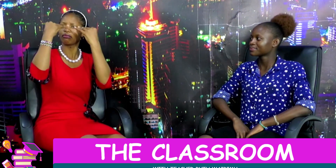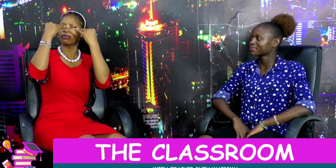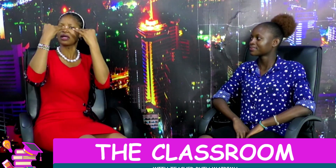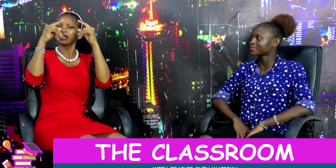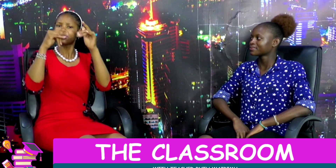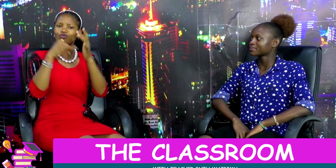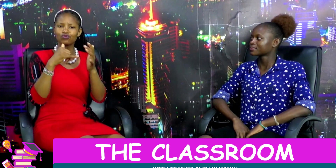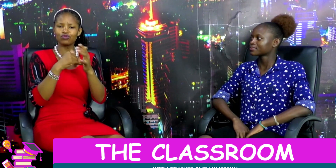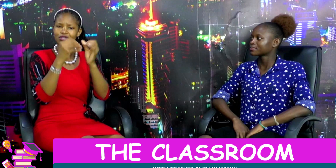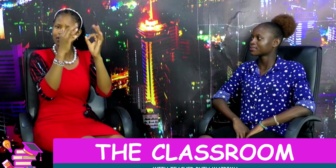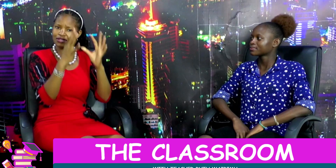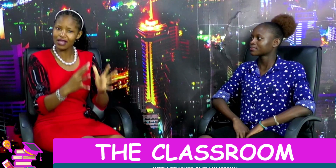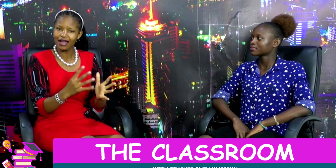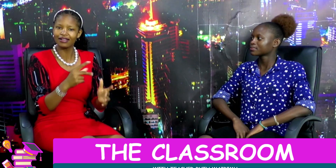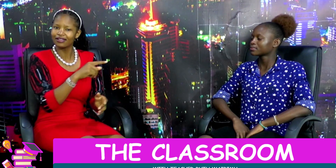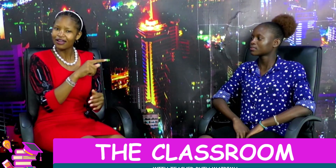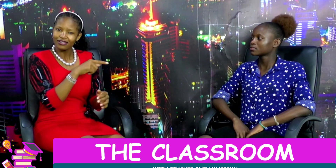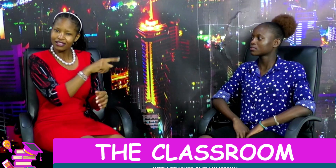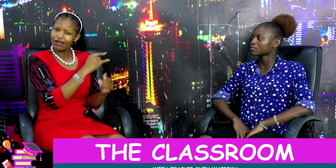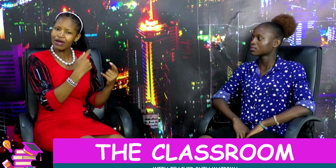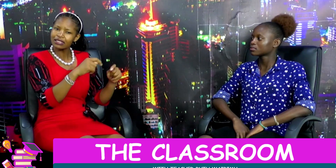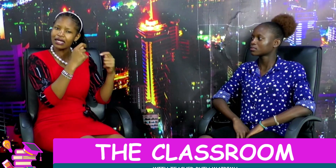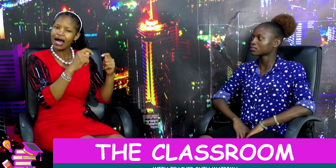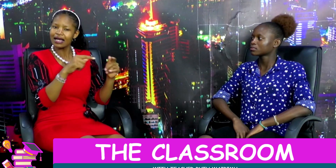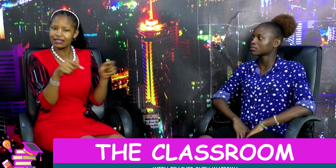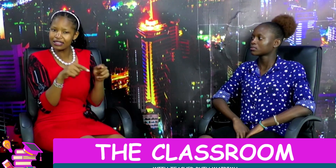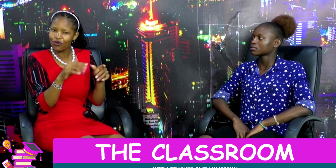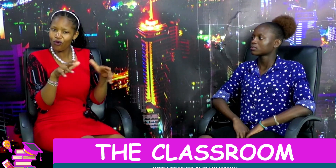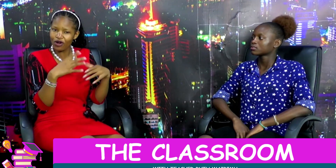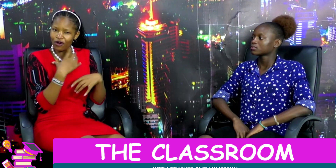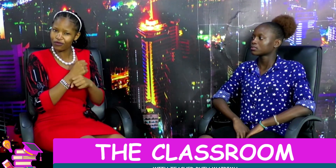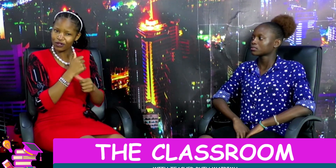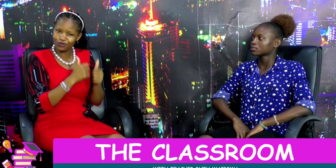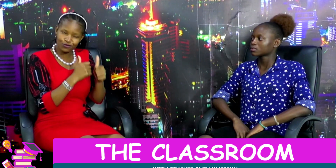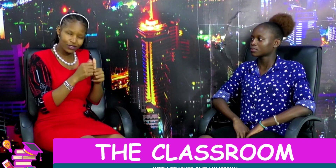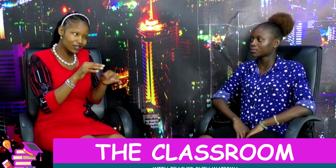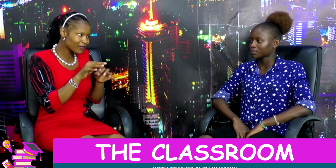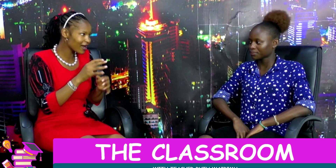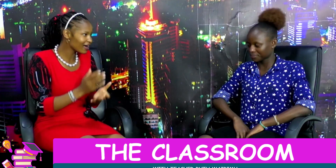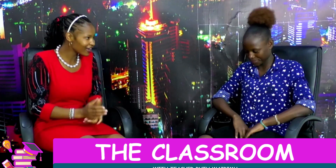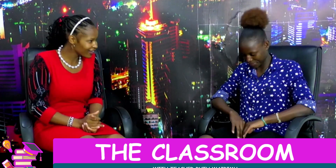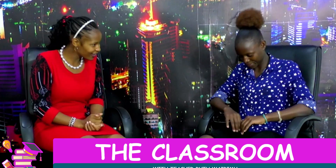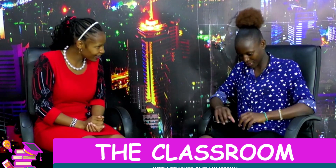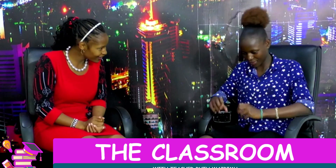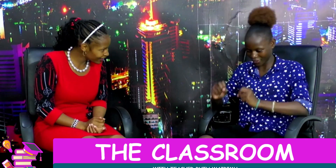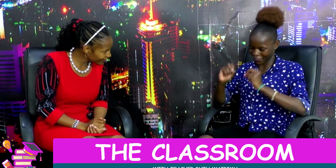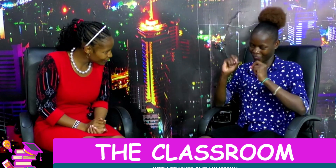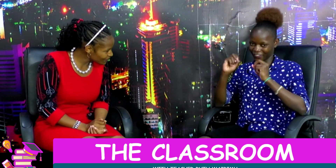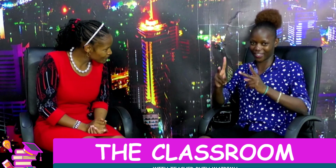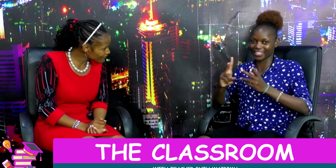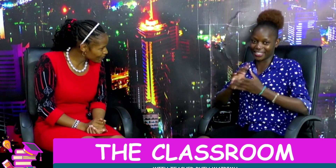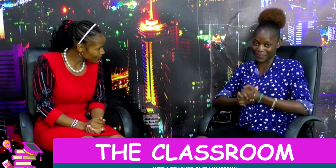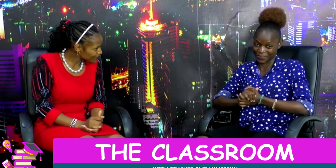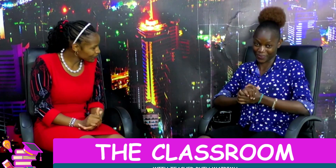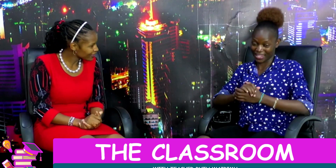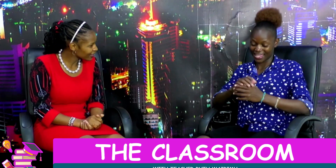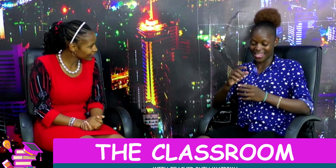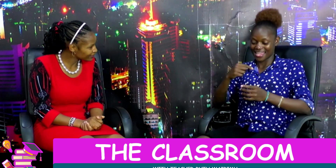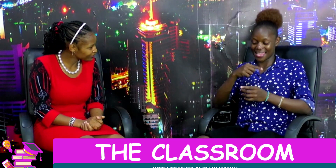even helped her, because you being a prefect, having to stand in front of all the students and help them make the line, that must not have been easy. Please tell us